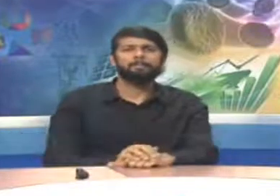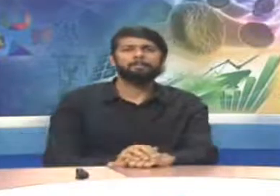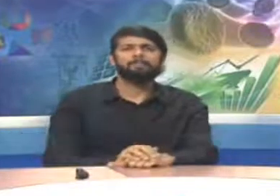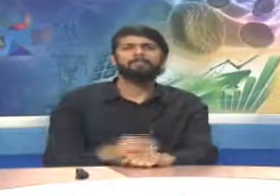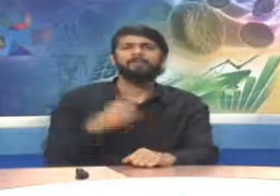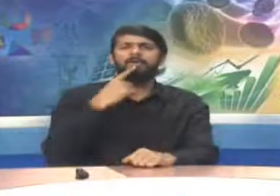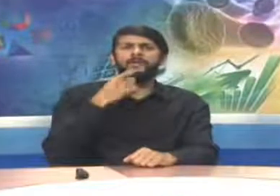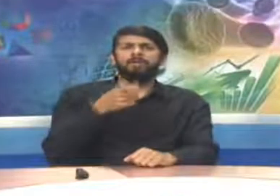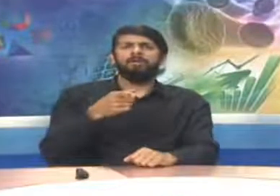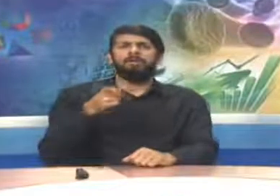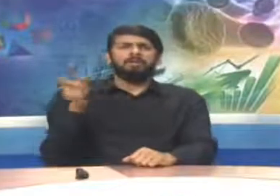materialistic